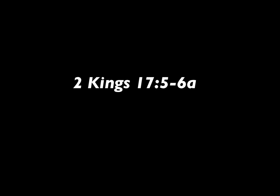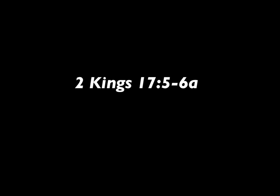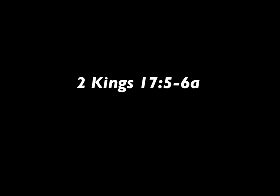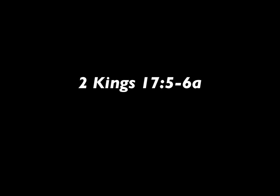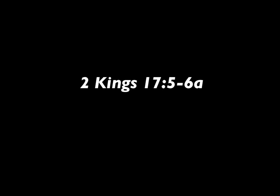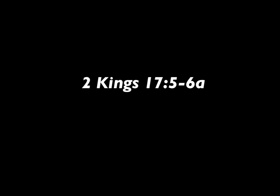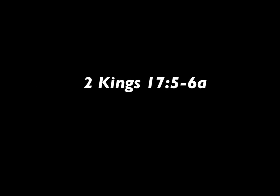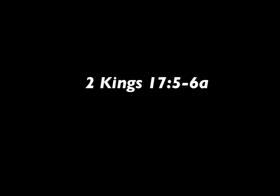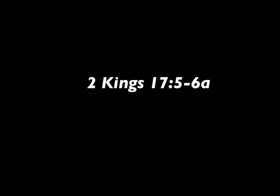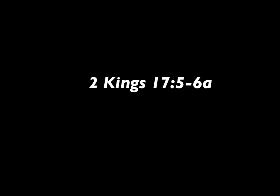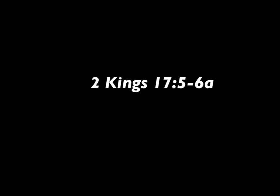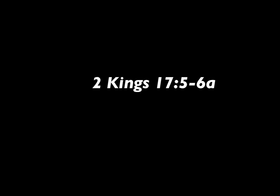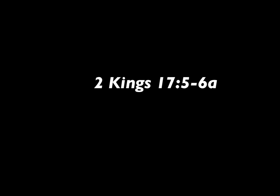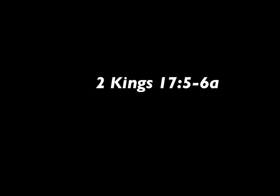slaves.